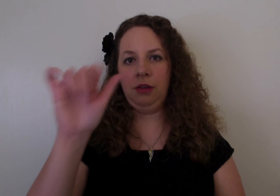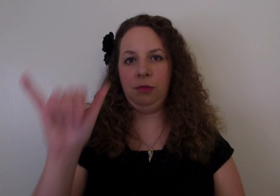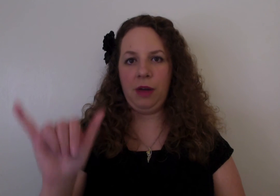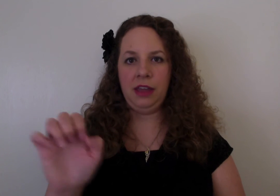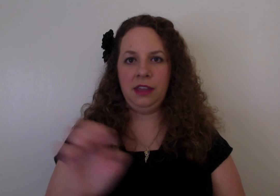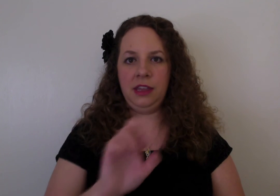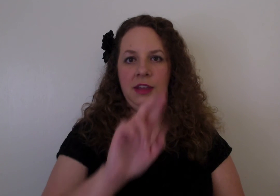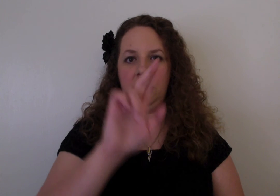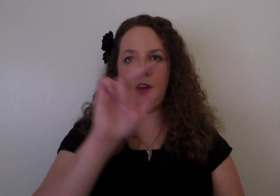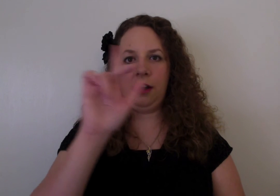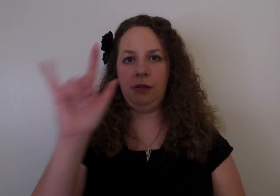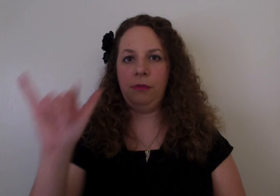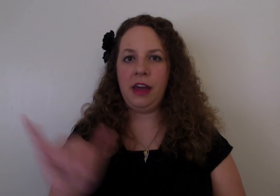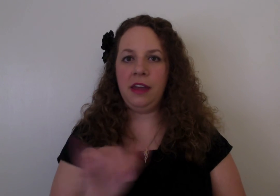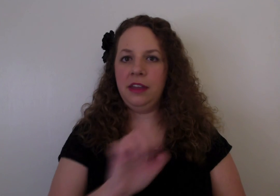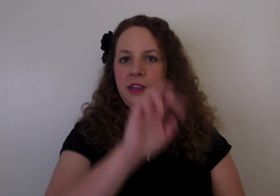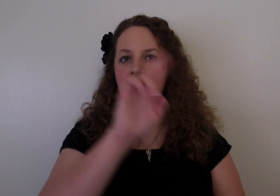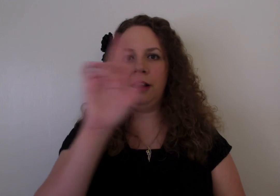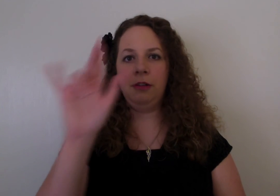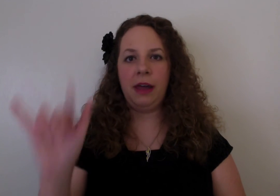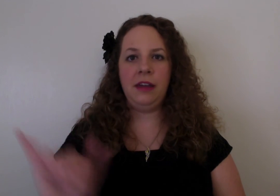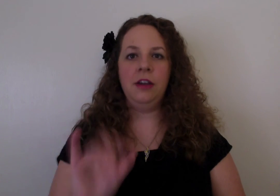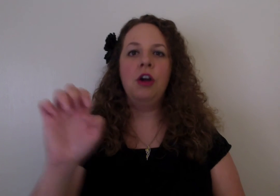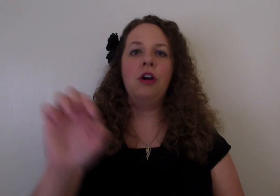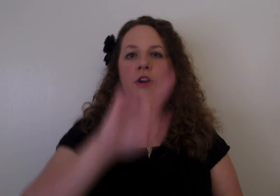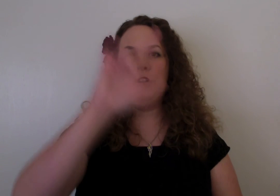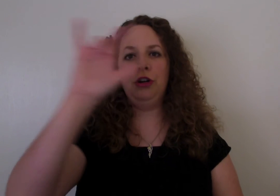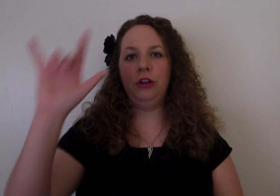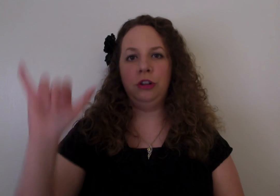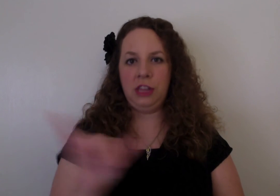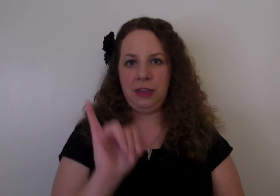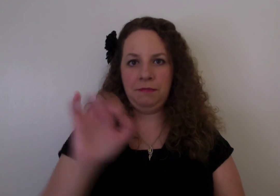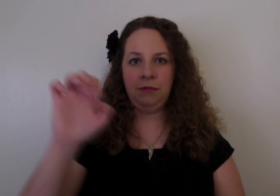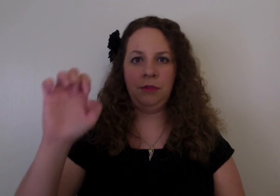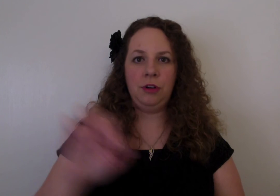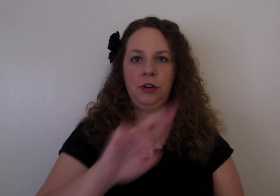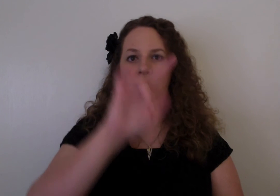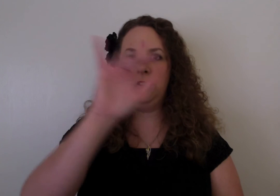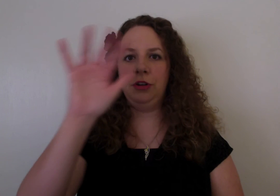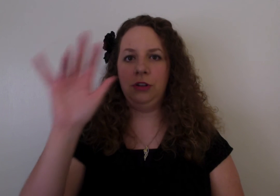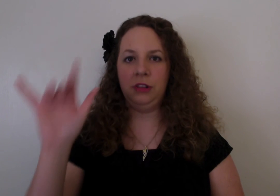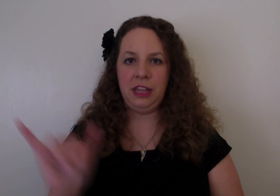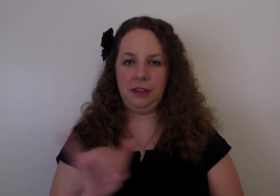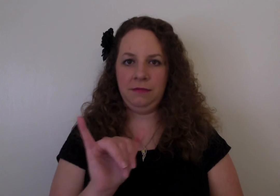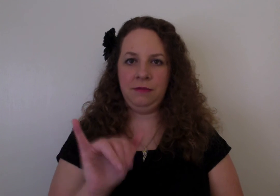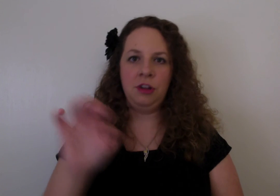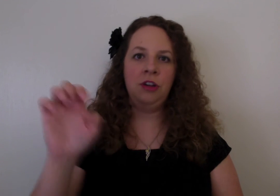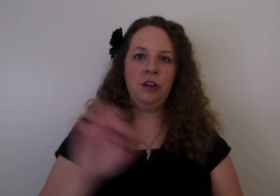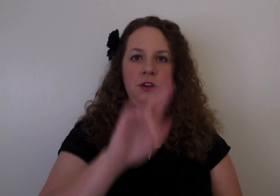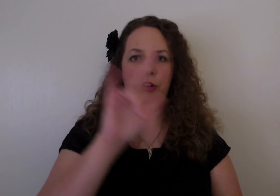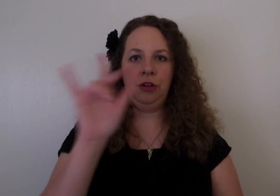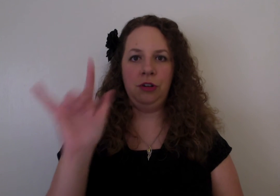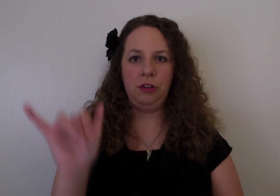-Y. E-R-L-Y. E-R-L-Y. E-R-L-Y. Early. Early.